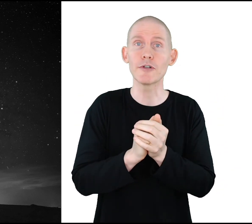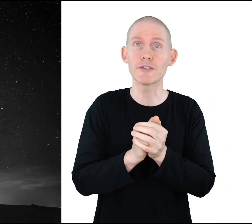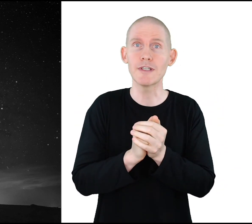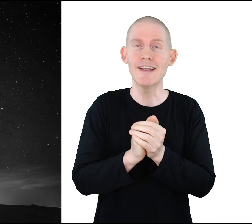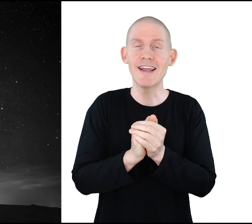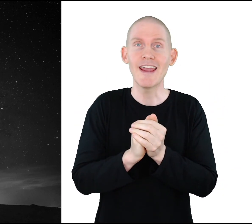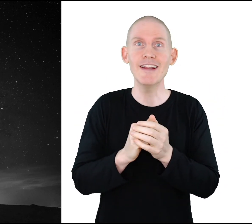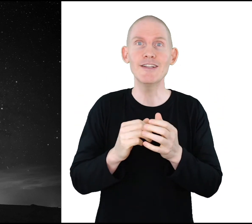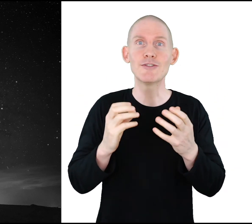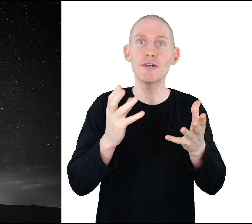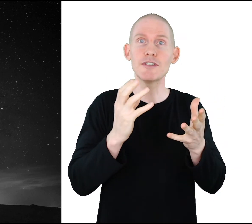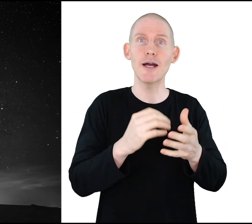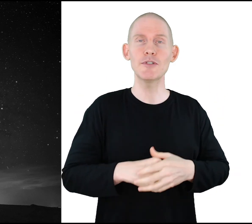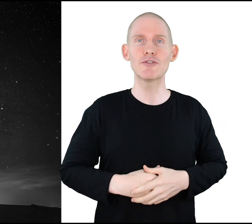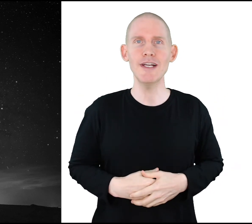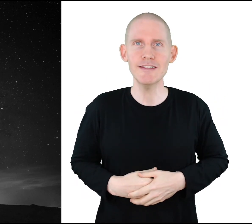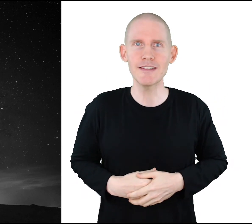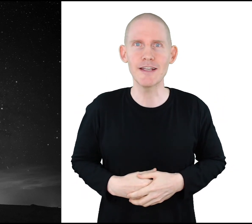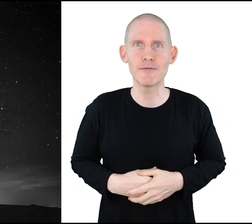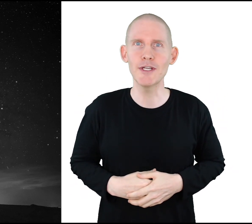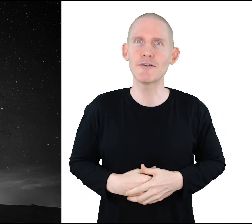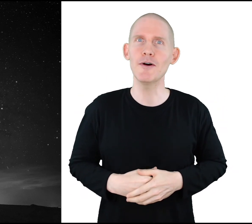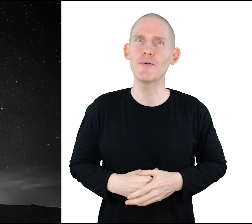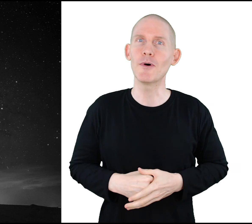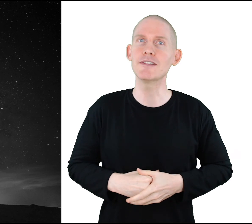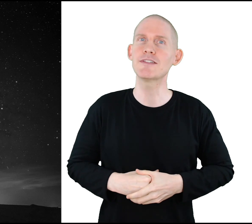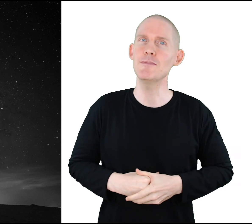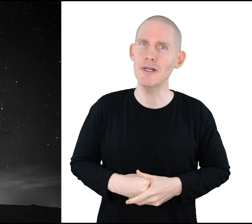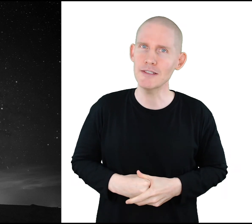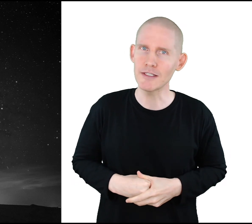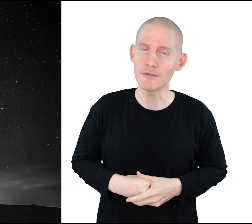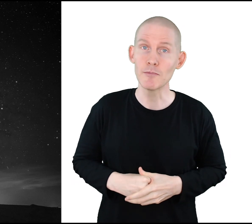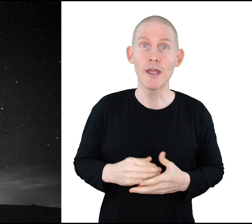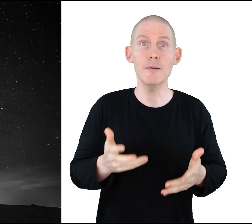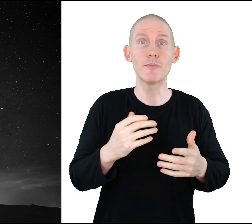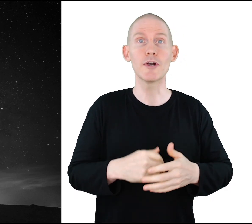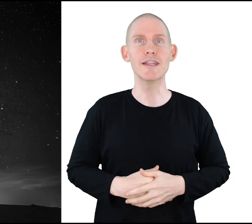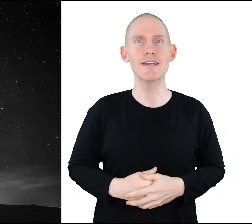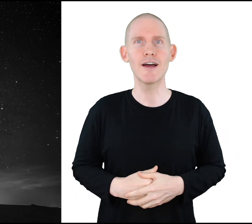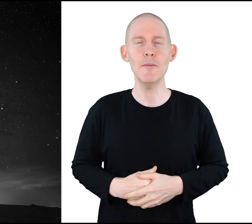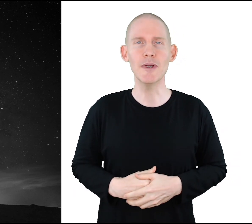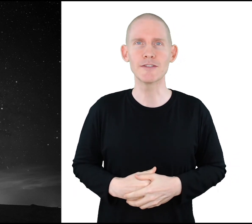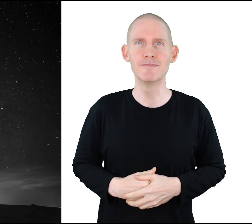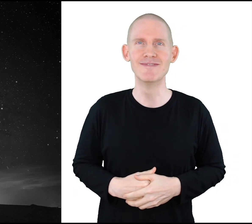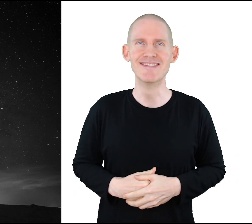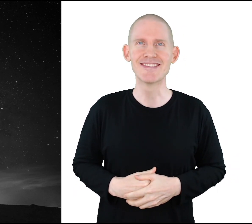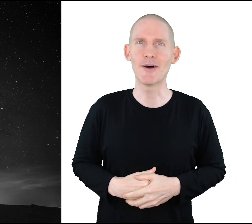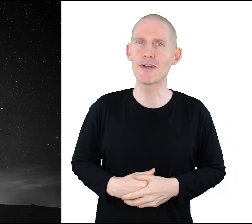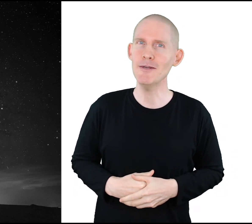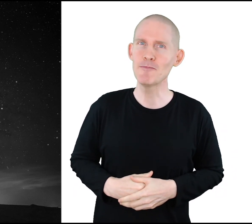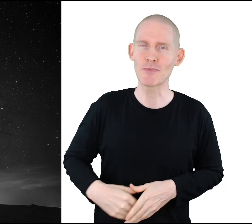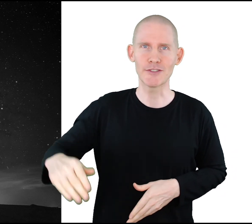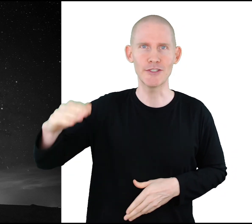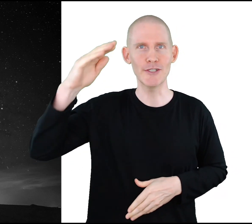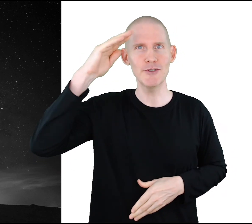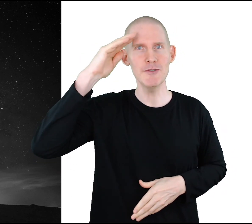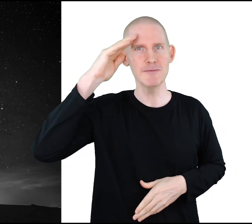person, and it's your job to translate, figure out what is the message, and put it in the comments. Okay, see you soon.